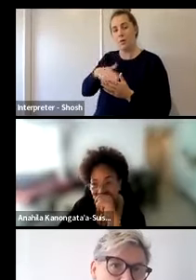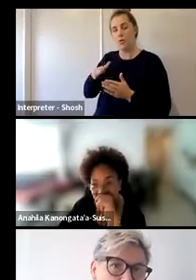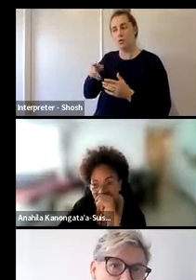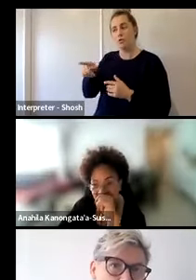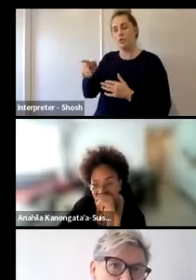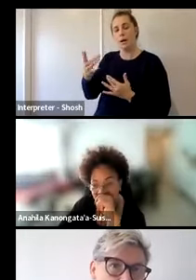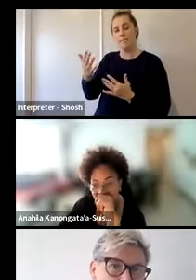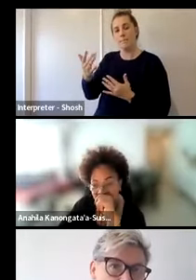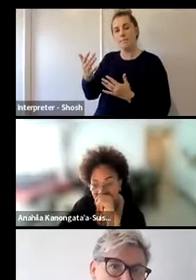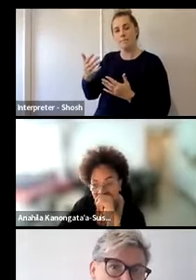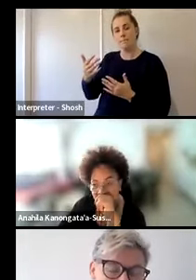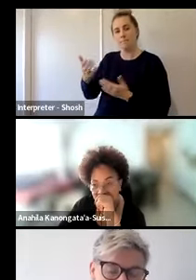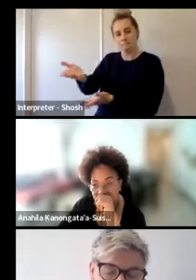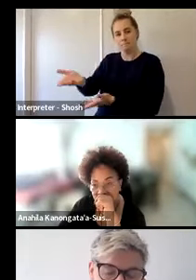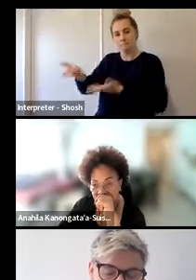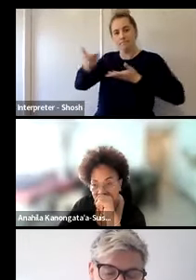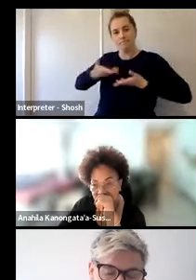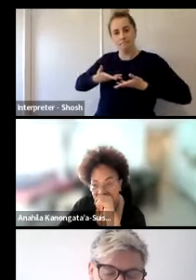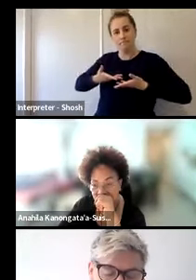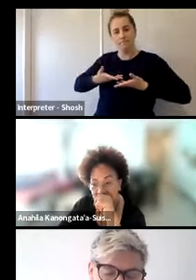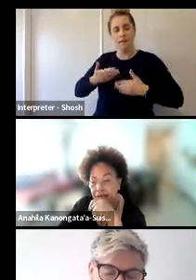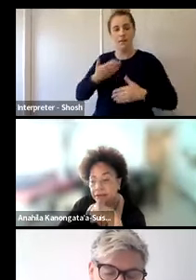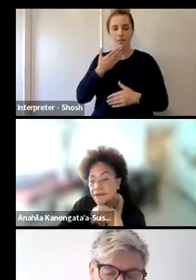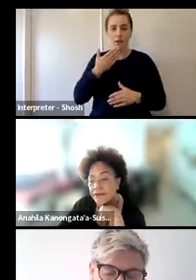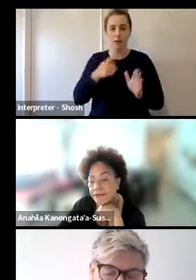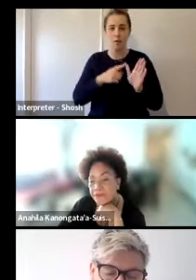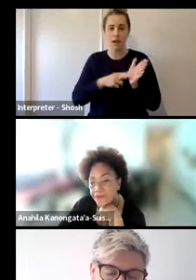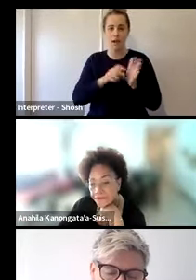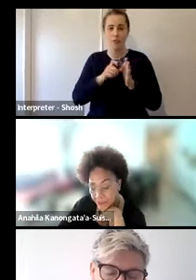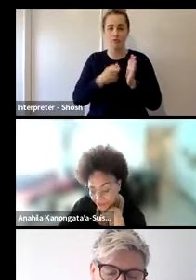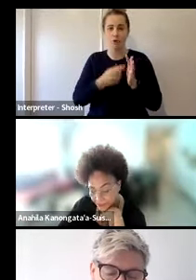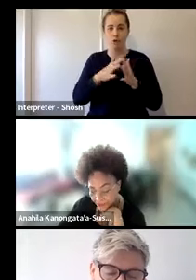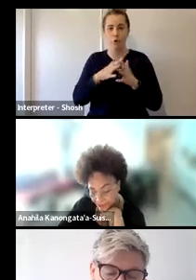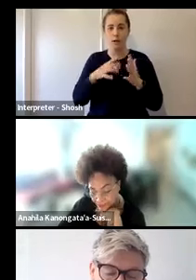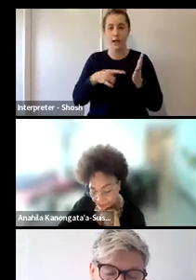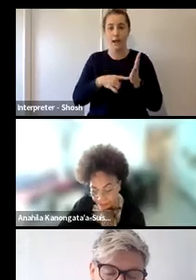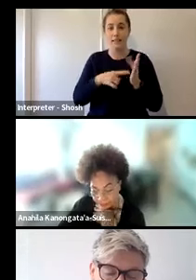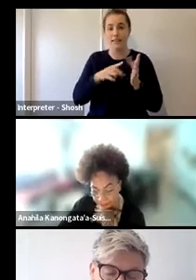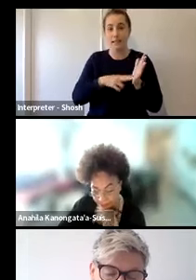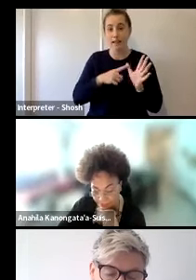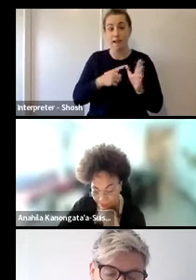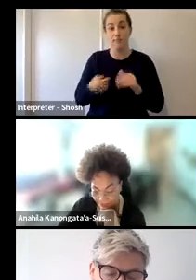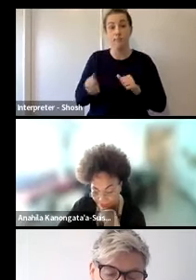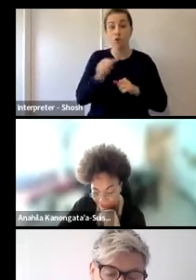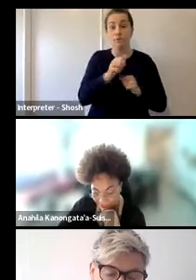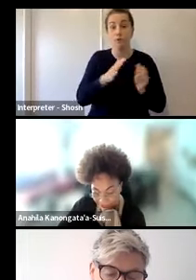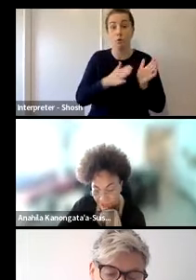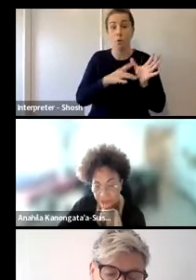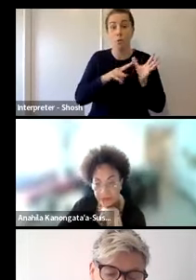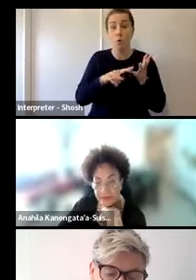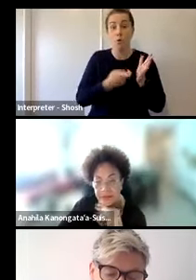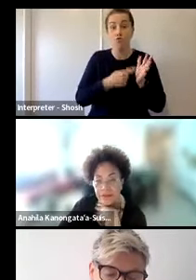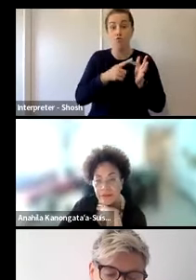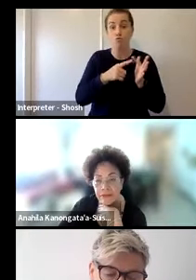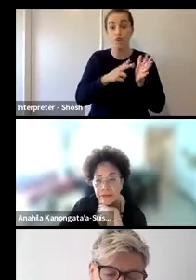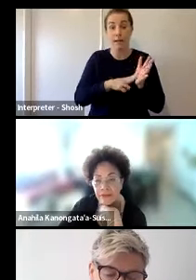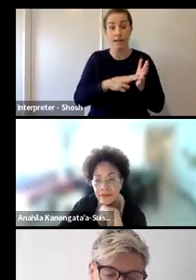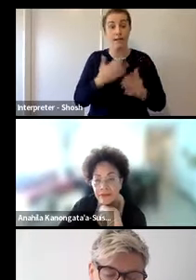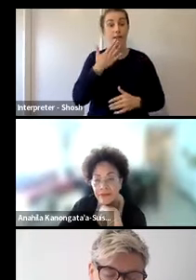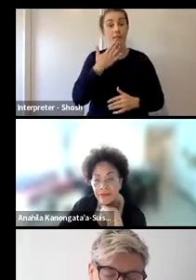to express that. Thank you so much, Andrew and Tina. We'll go now to Maureen Pugh. Thanks very much.